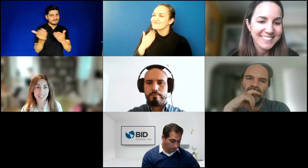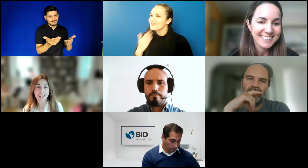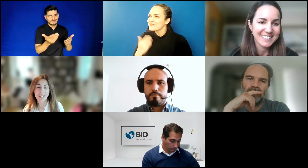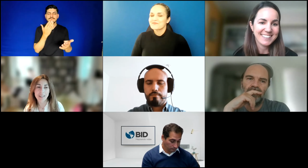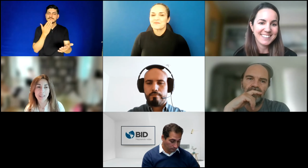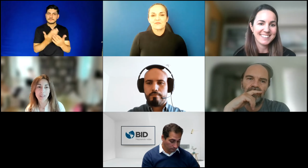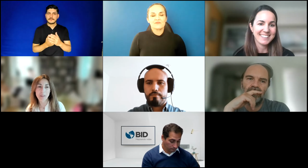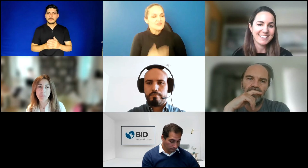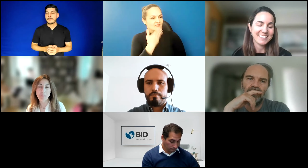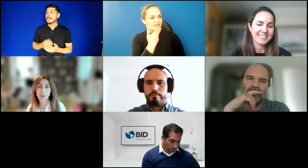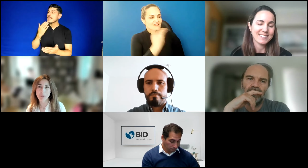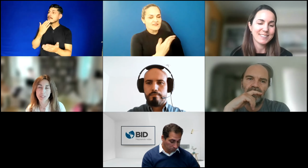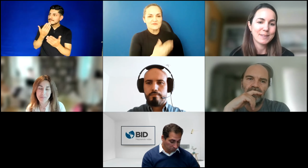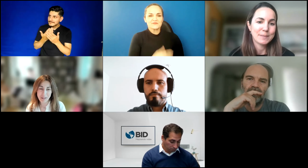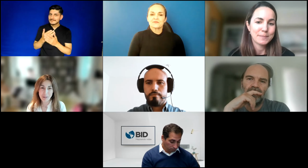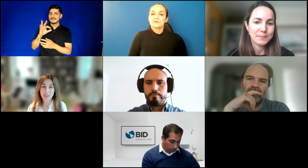societies?